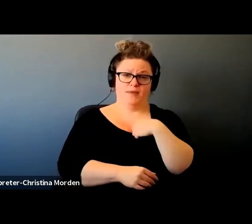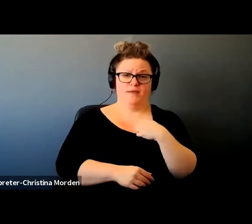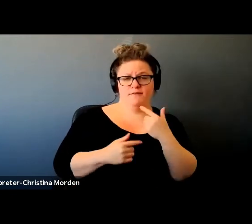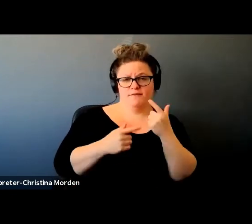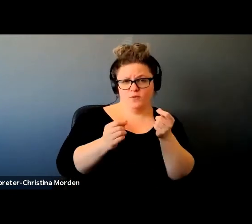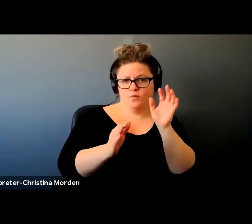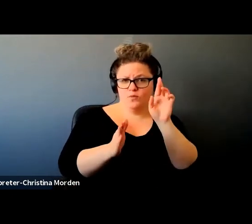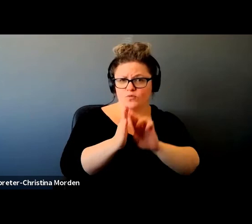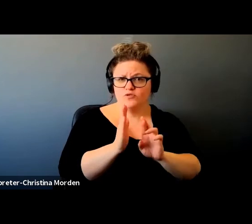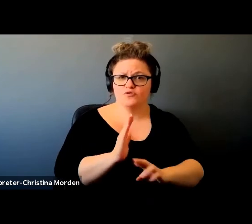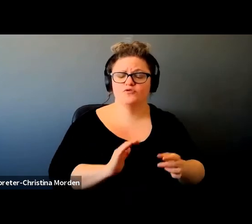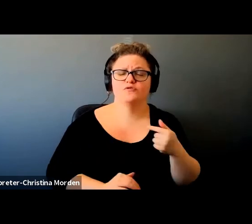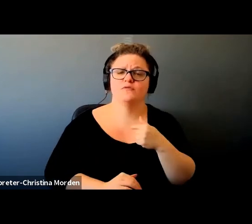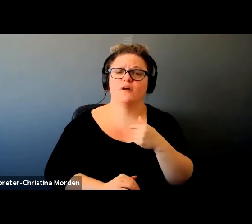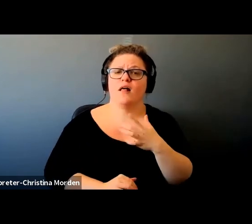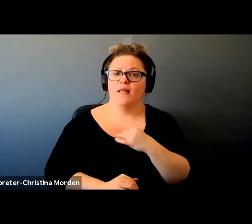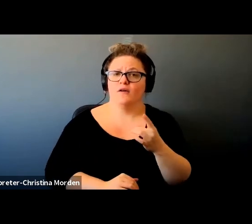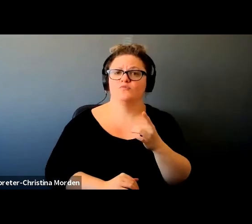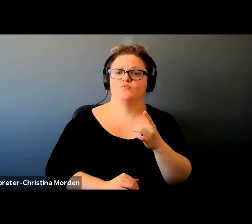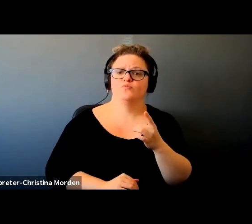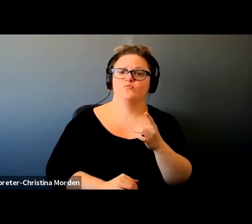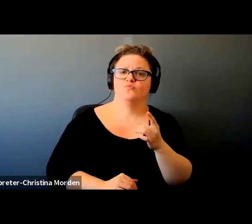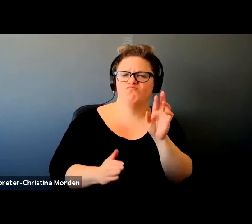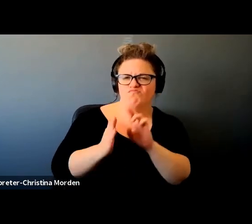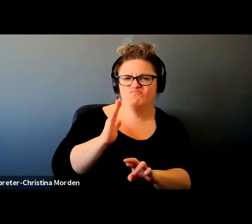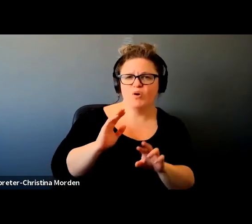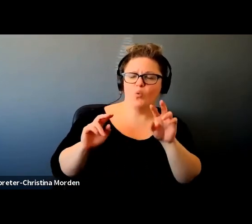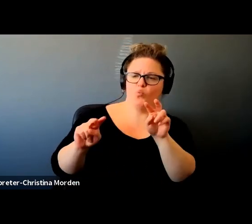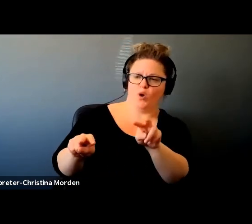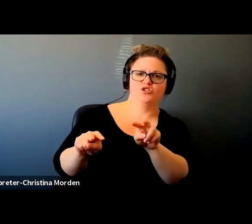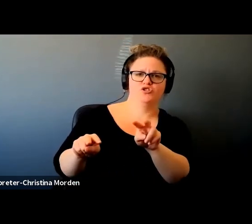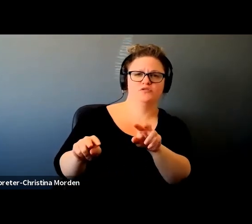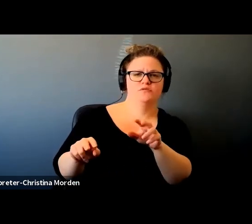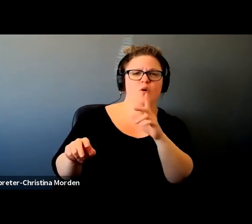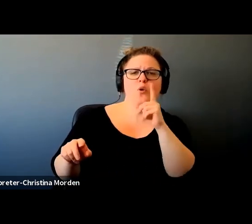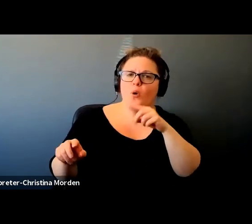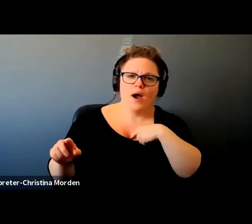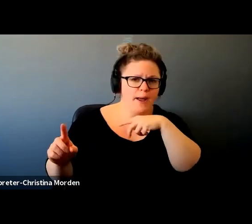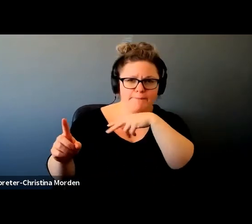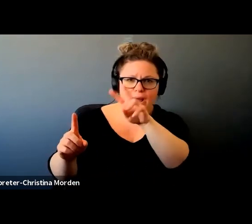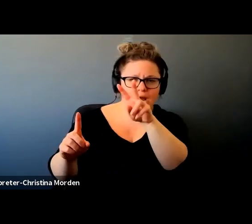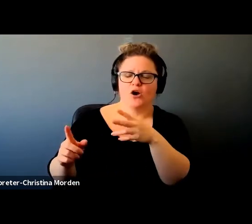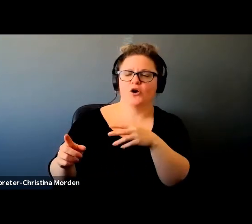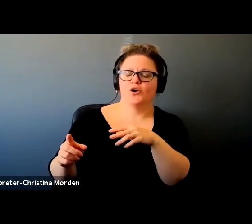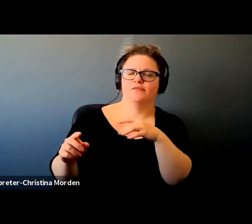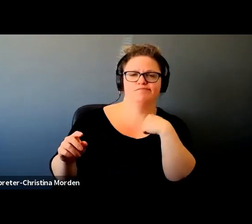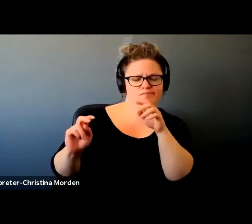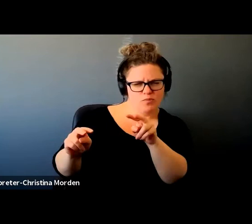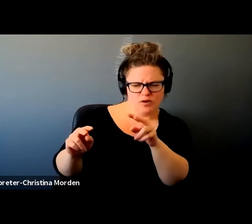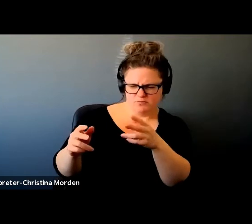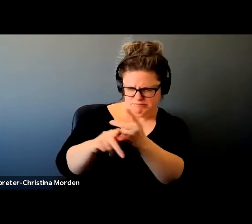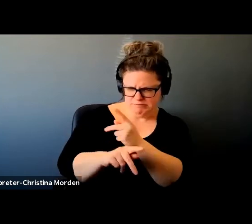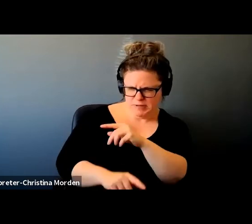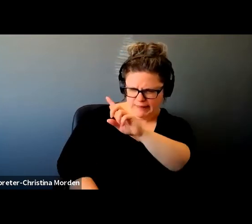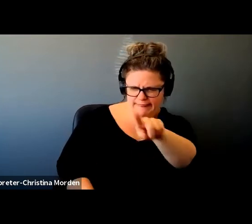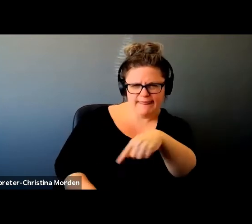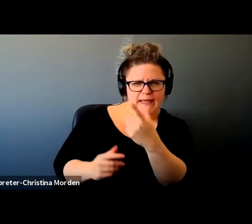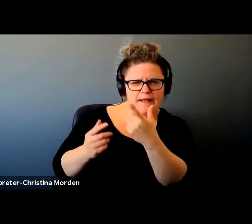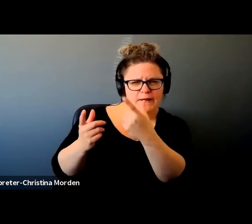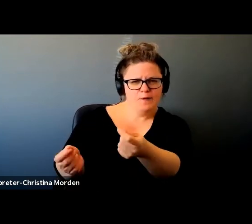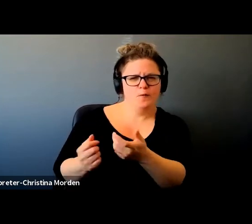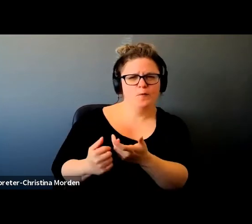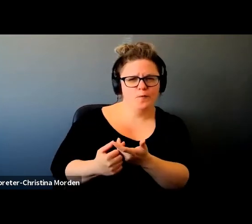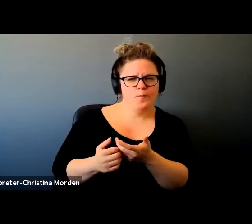that I like to watch and hear other performers that I admire, that I like, try to figure out what they're doing, try to decipher what it